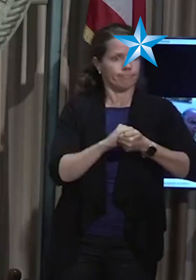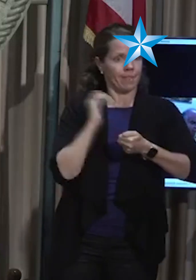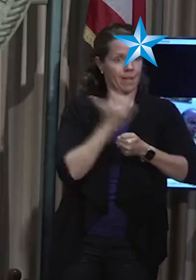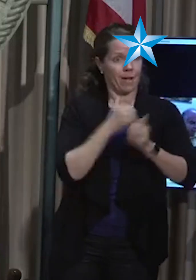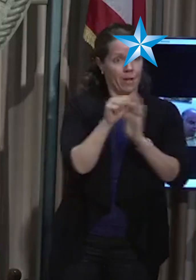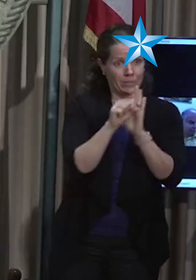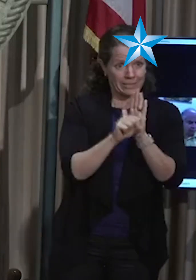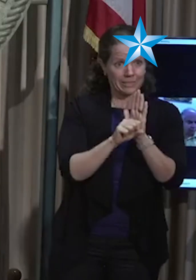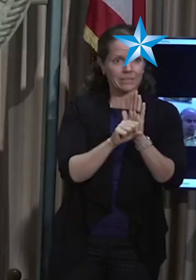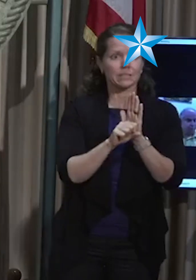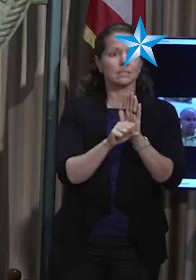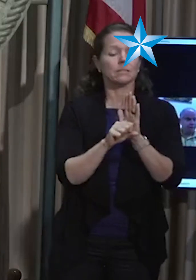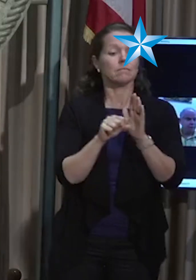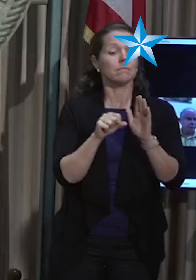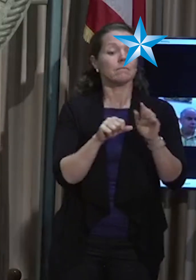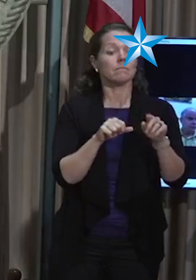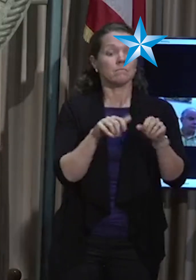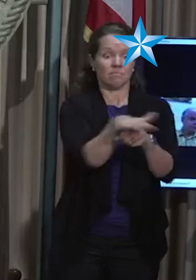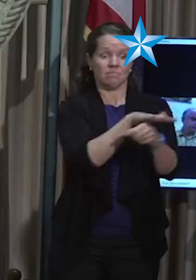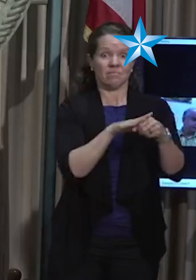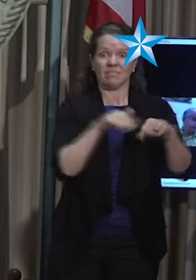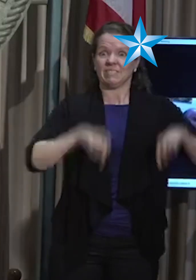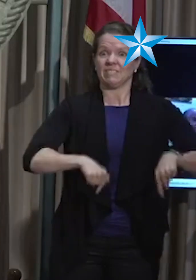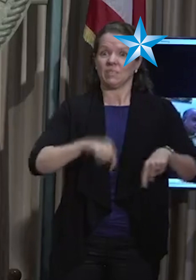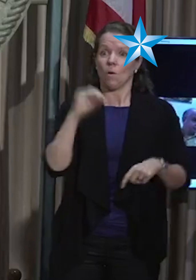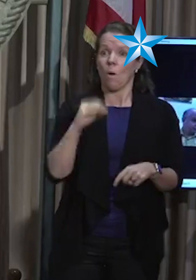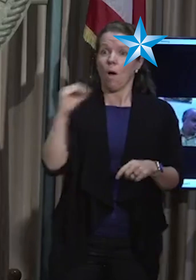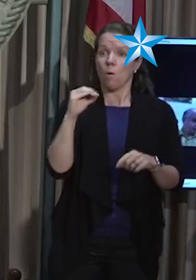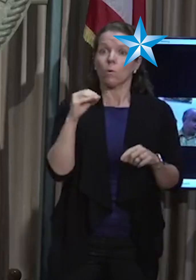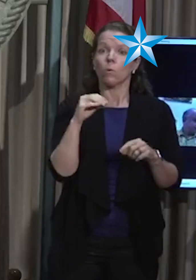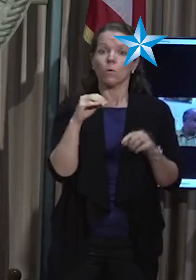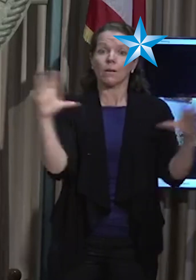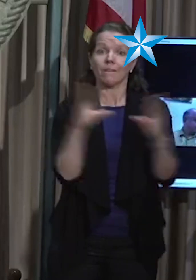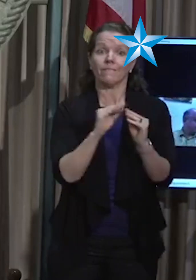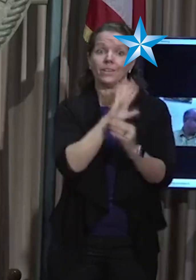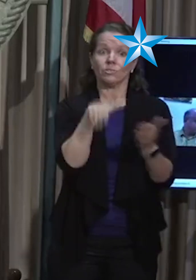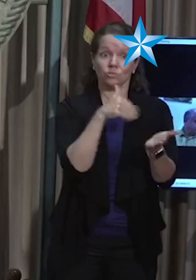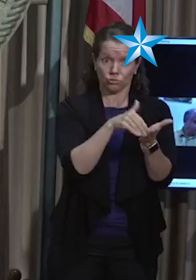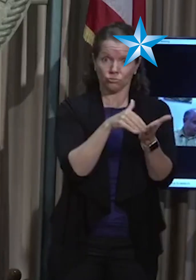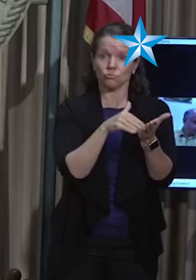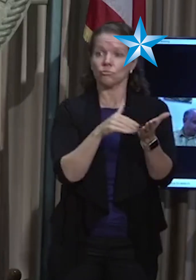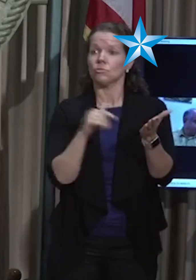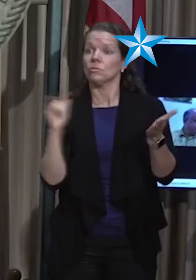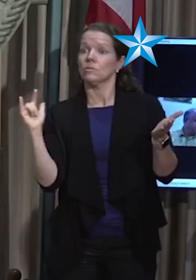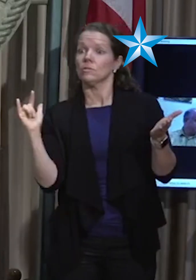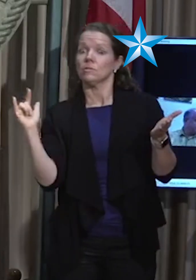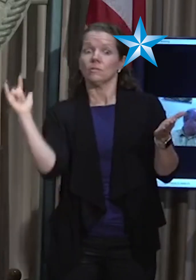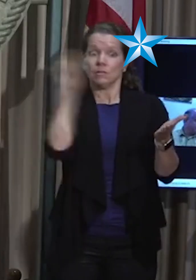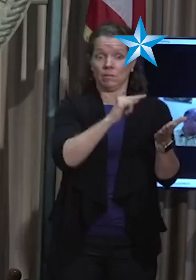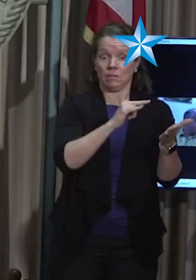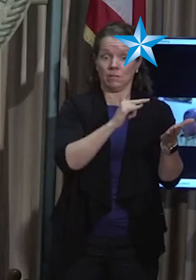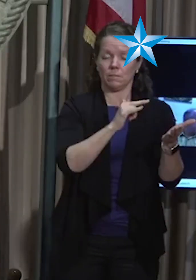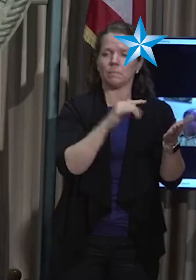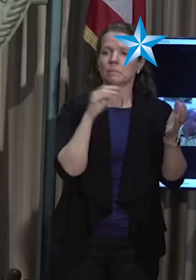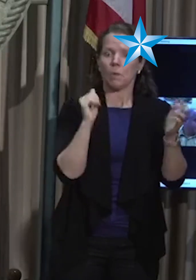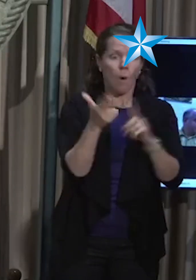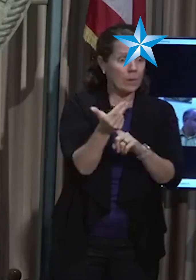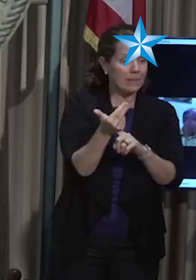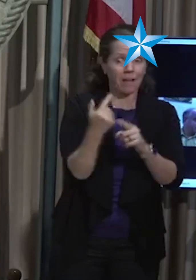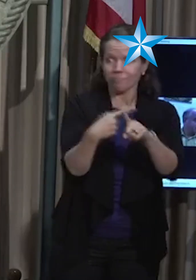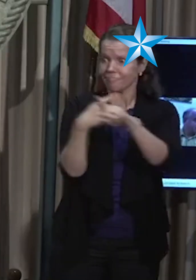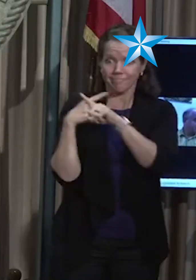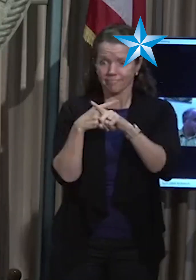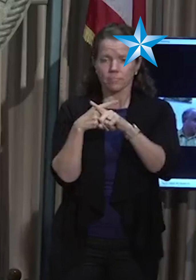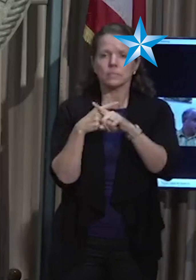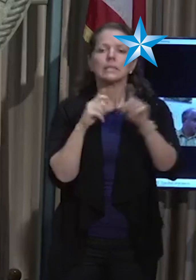traveling off of Maui to Oahu and was not able to get a hotel room, they can get lodging at the